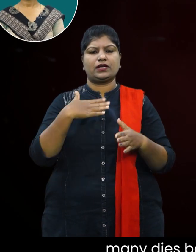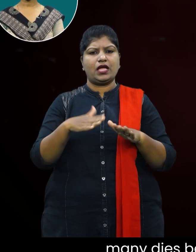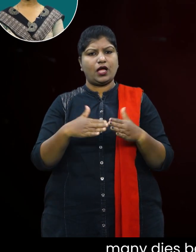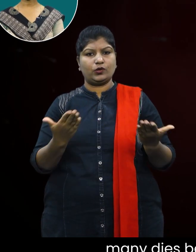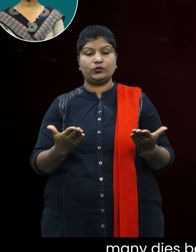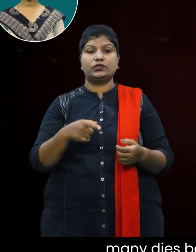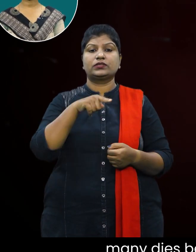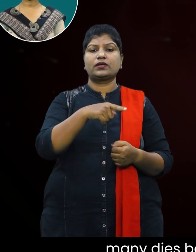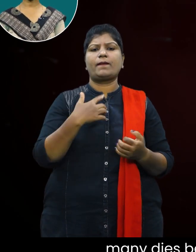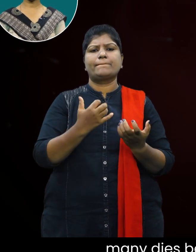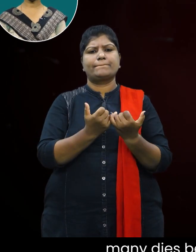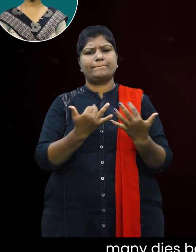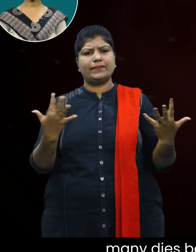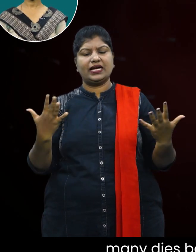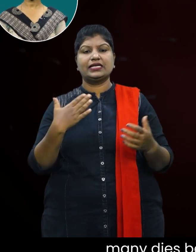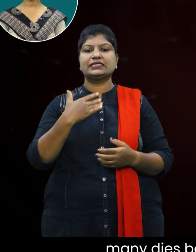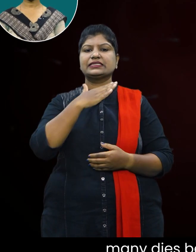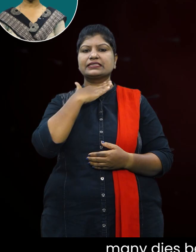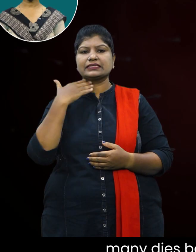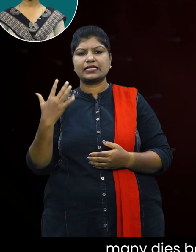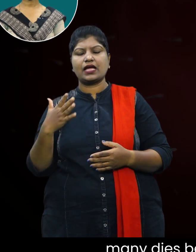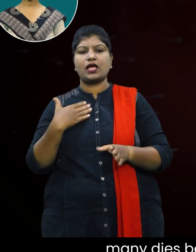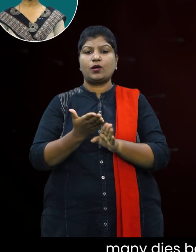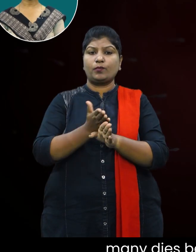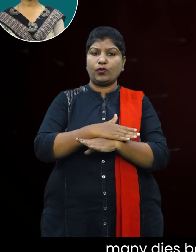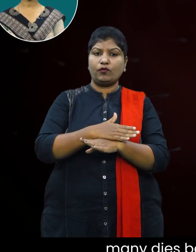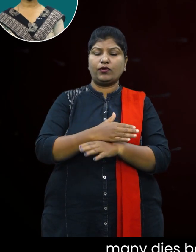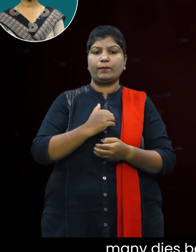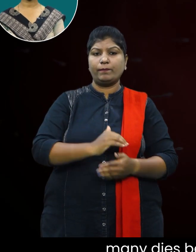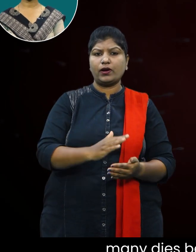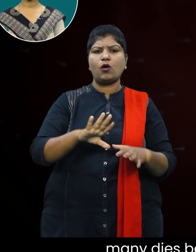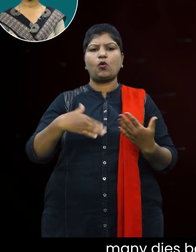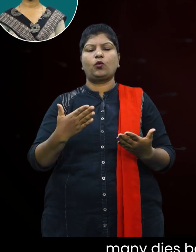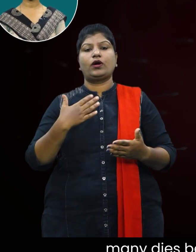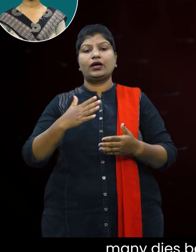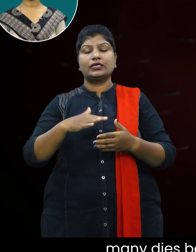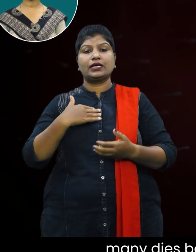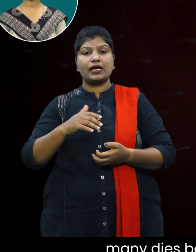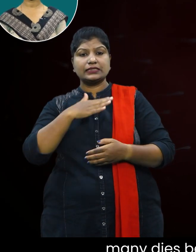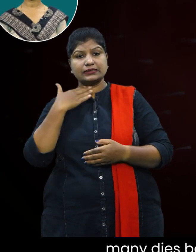However, many die before birth or die soon after birth.